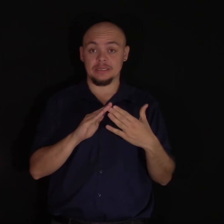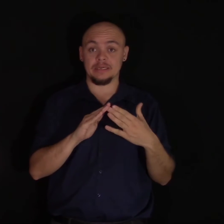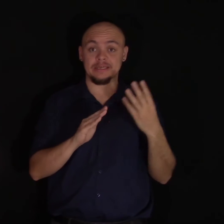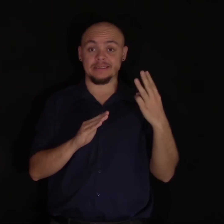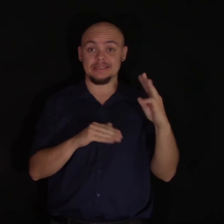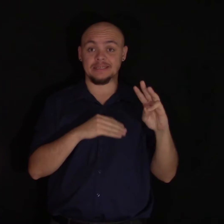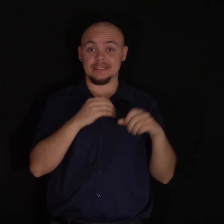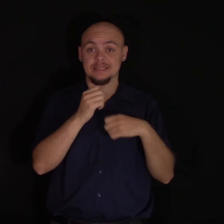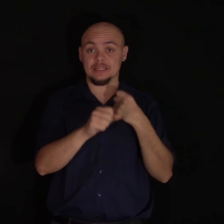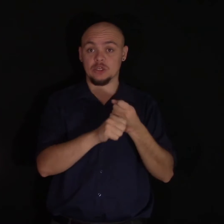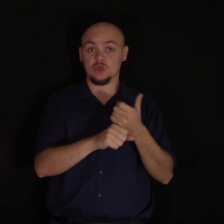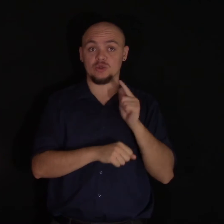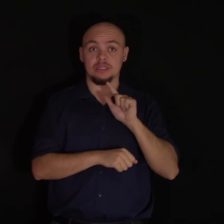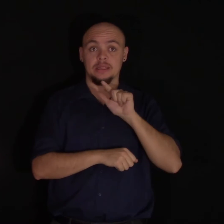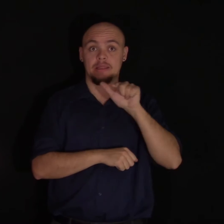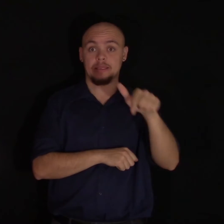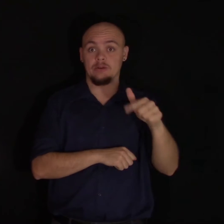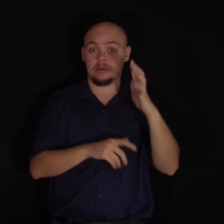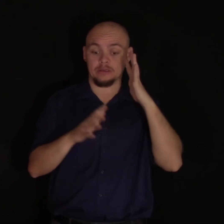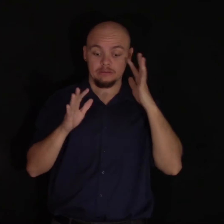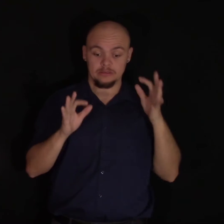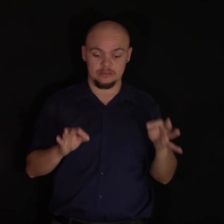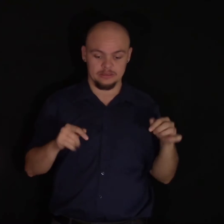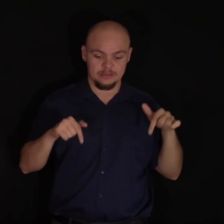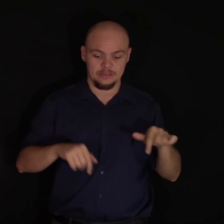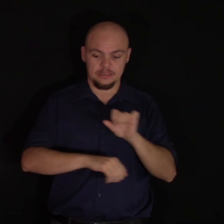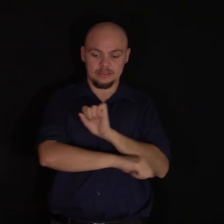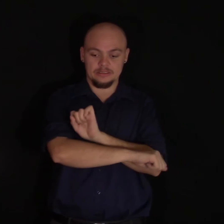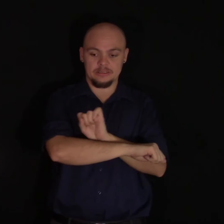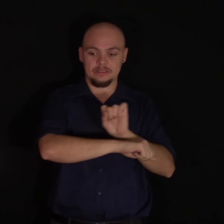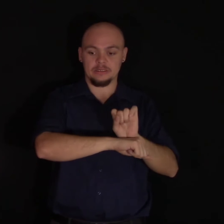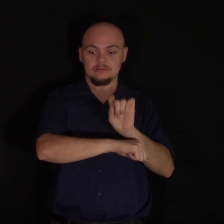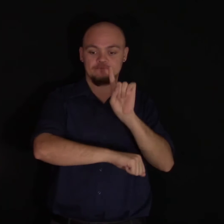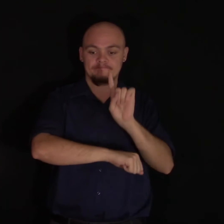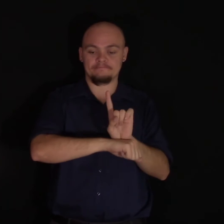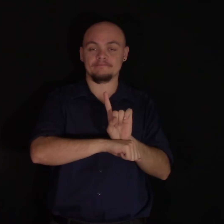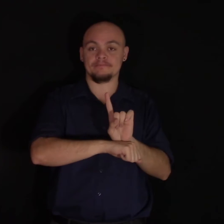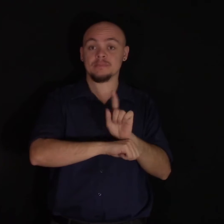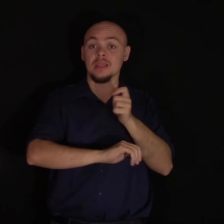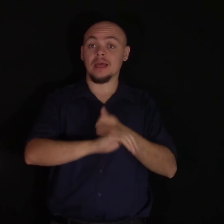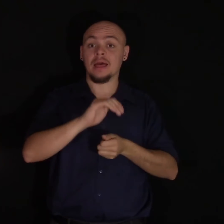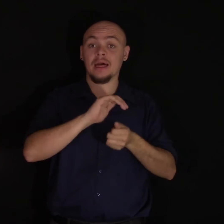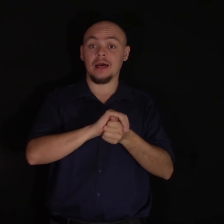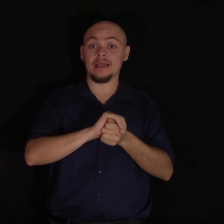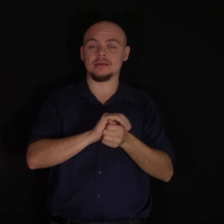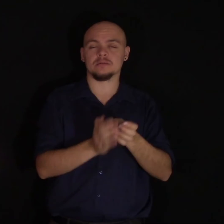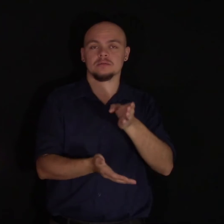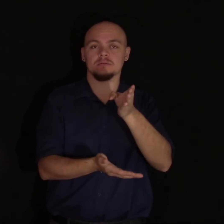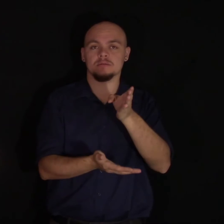later, and I have chosen this stage to finally stop hiding.